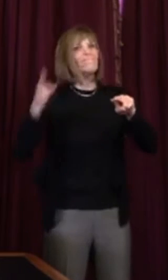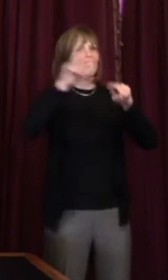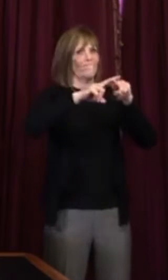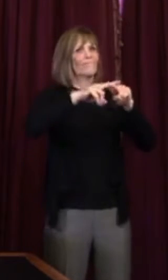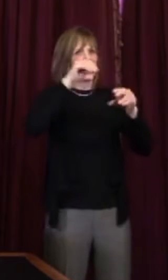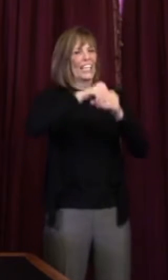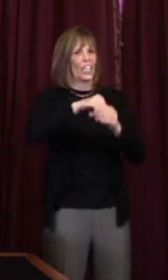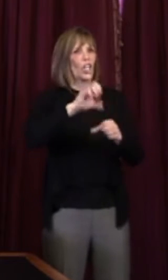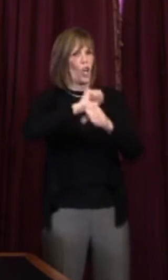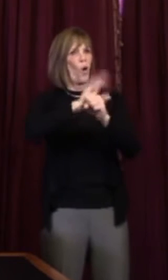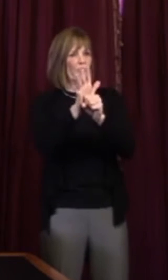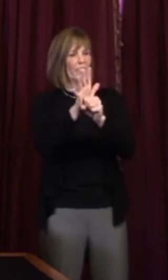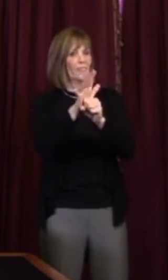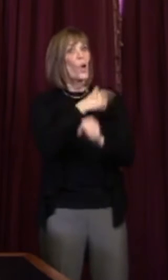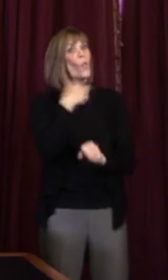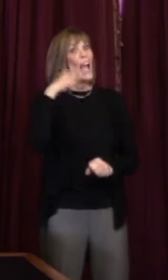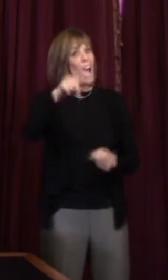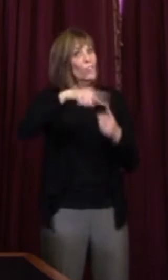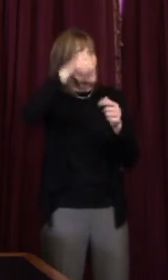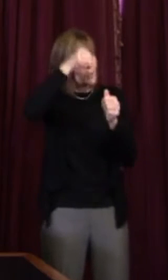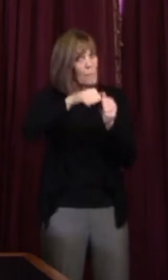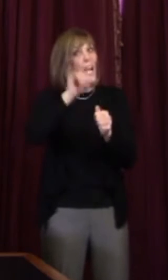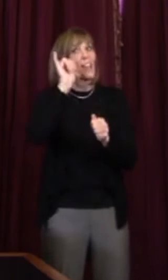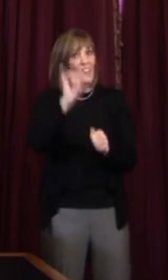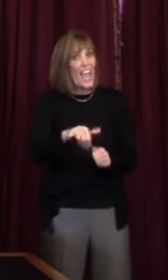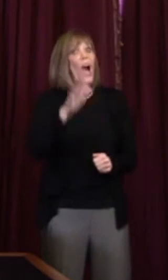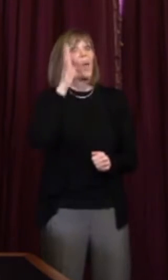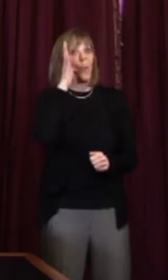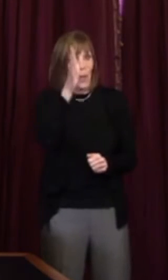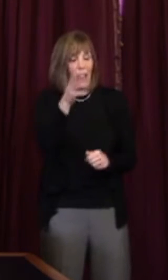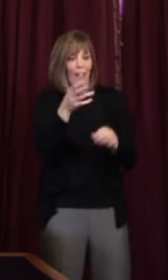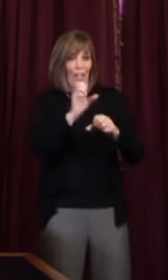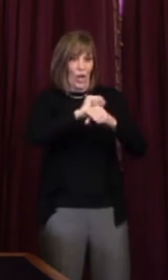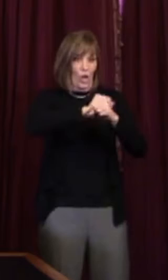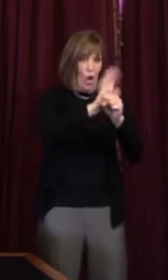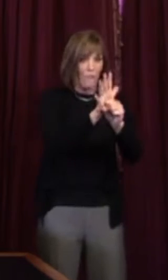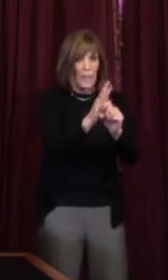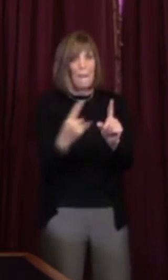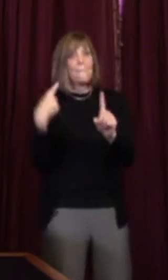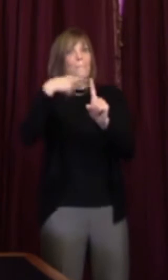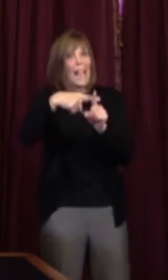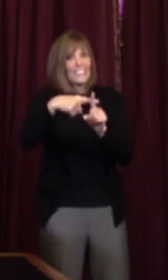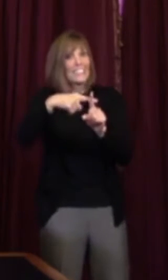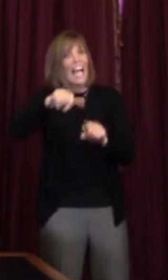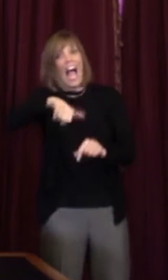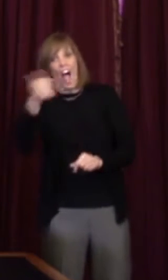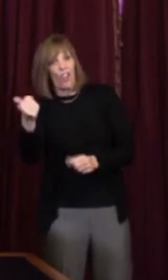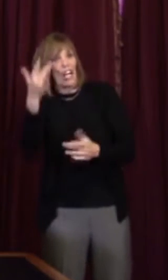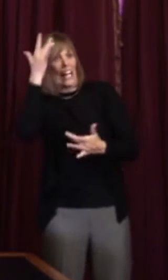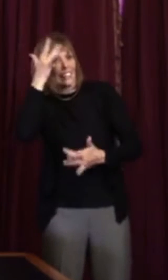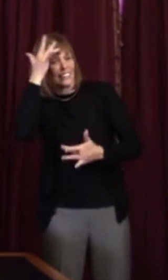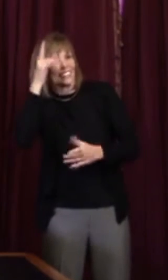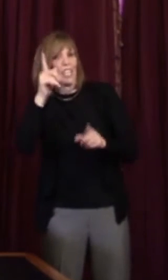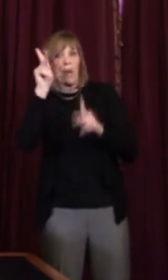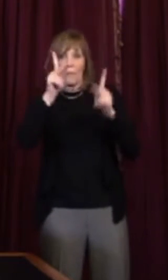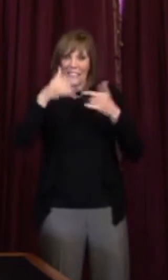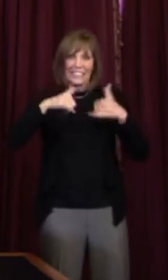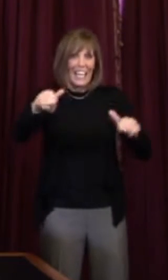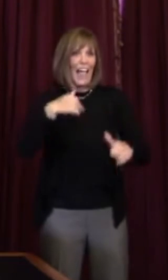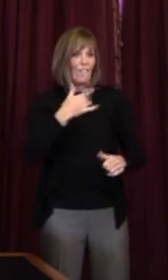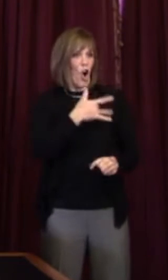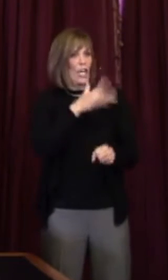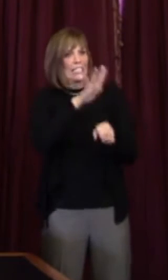And I think we have to remember that that goes on with the regular illnesses. People are still having heart attacks. People are still having